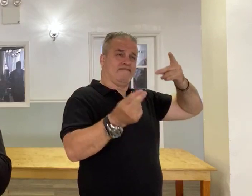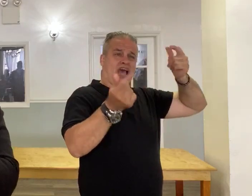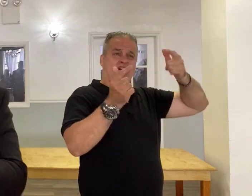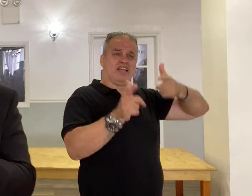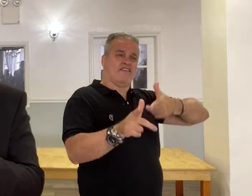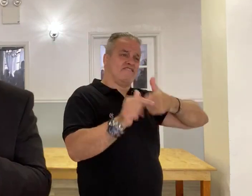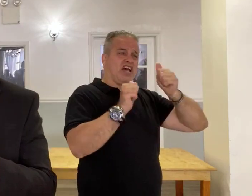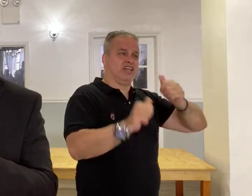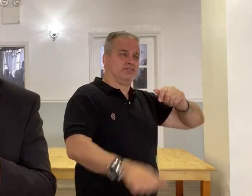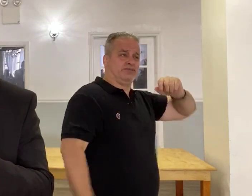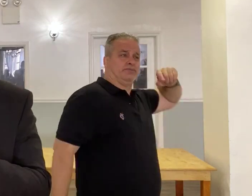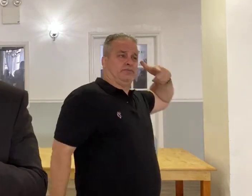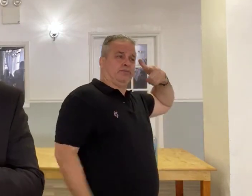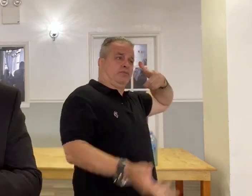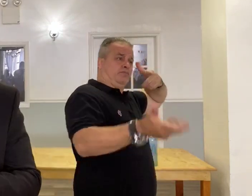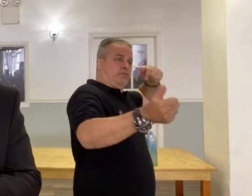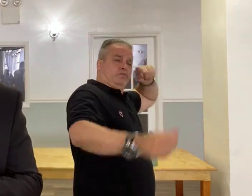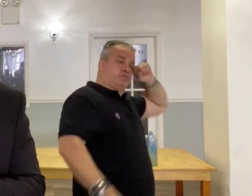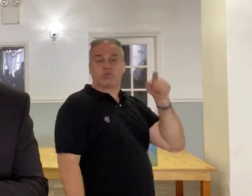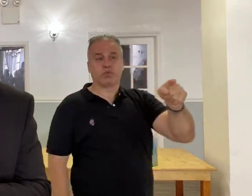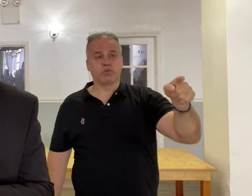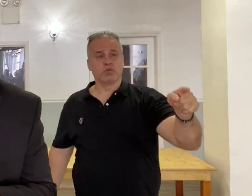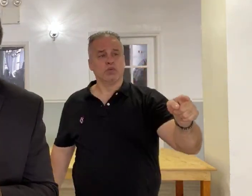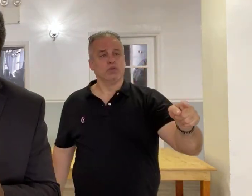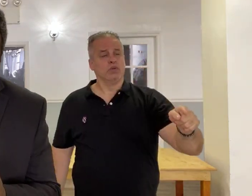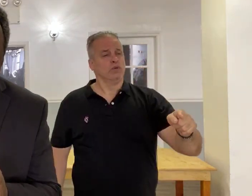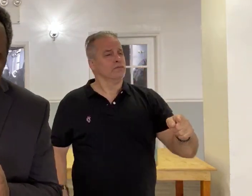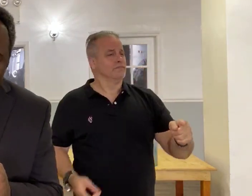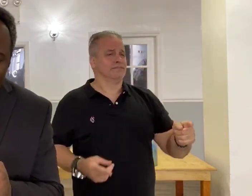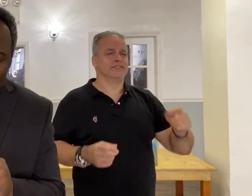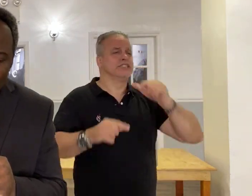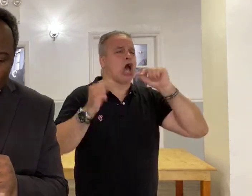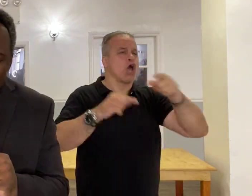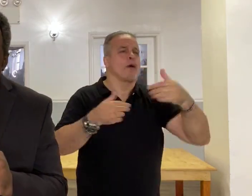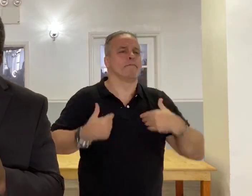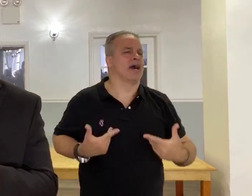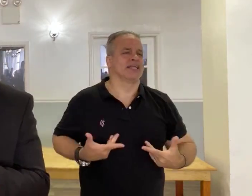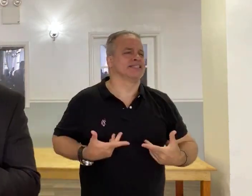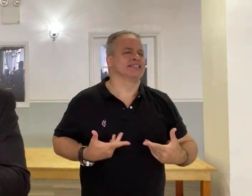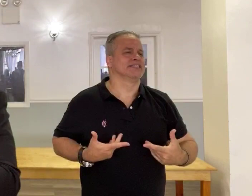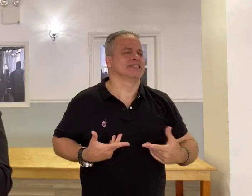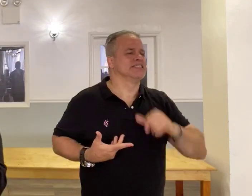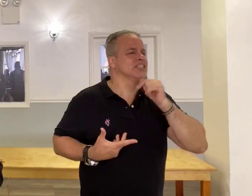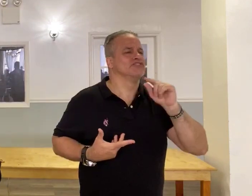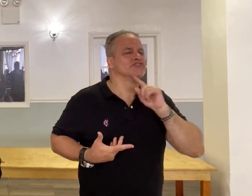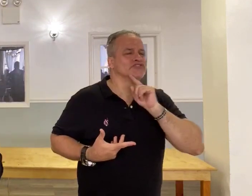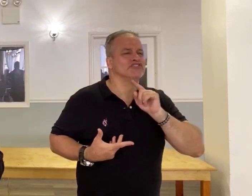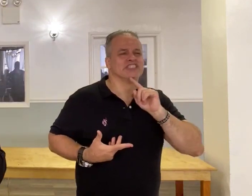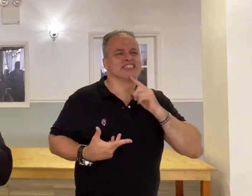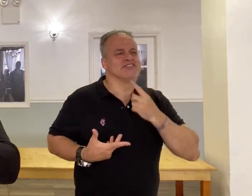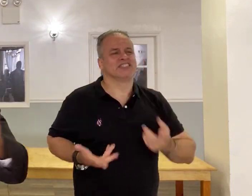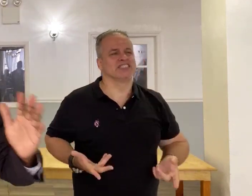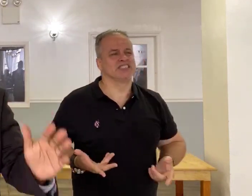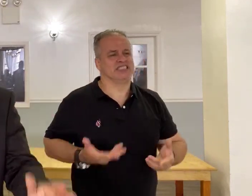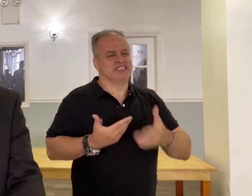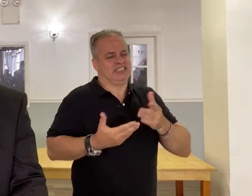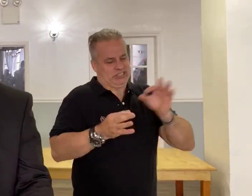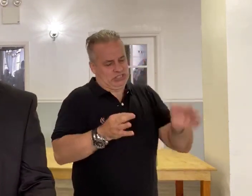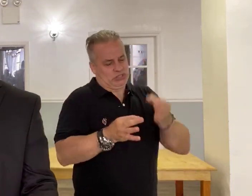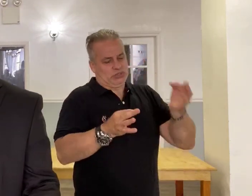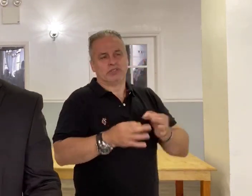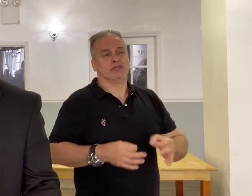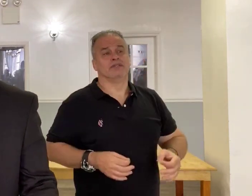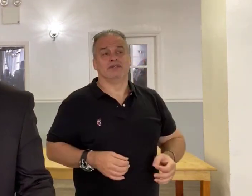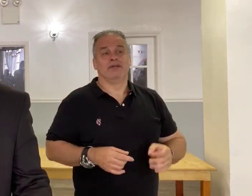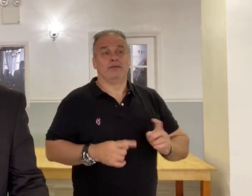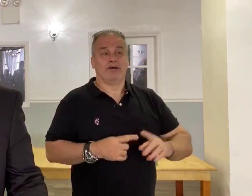before anesthesia, here's what I thought. I thought, before I got prepared for this message, I thought they had no